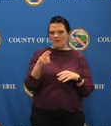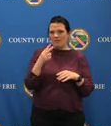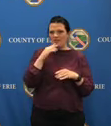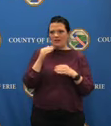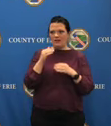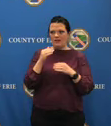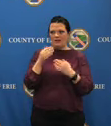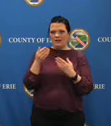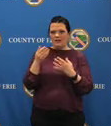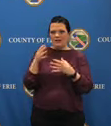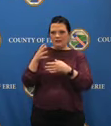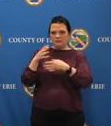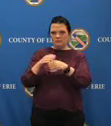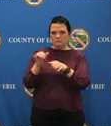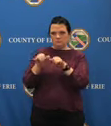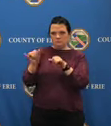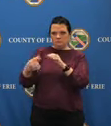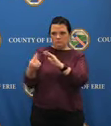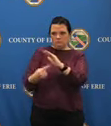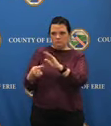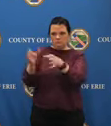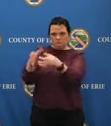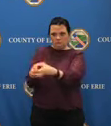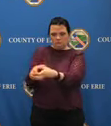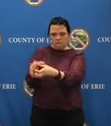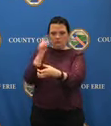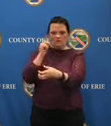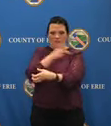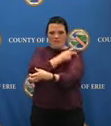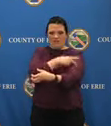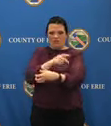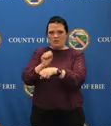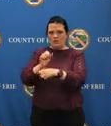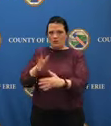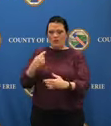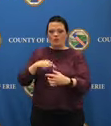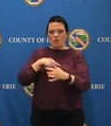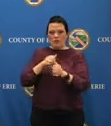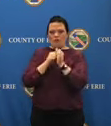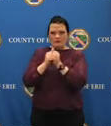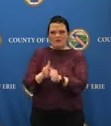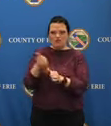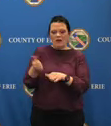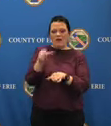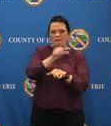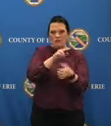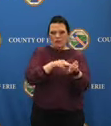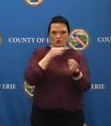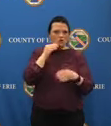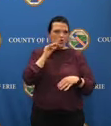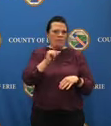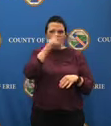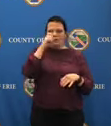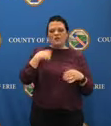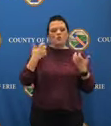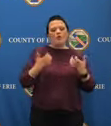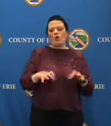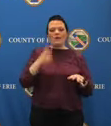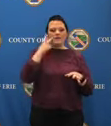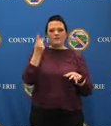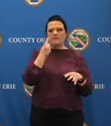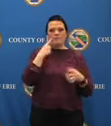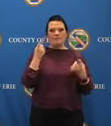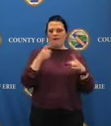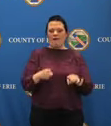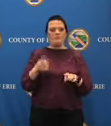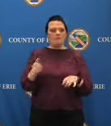strategy for both their patients as well as employees. We are keeping track of other nursing homes too because we do not want to see something happen